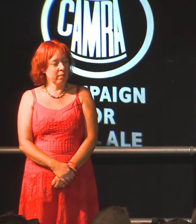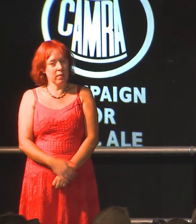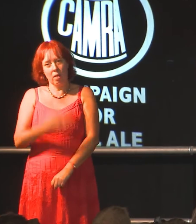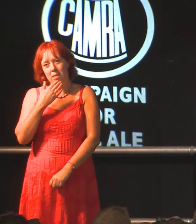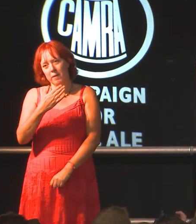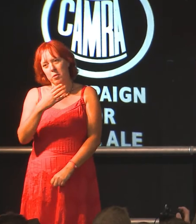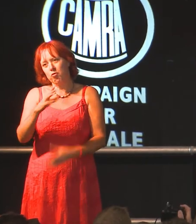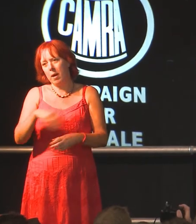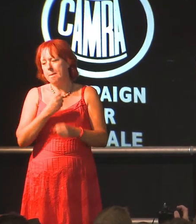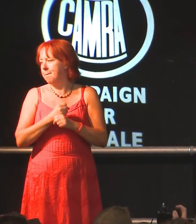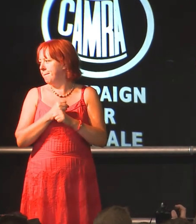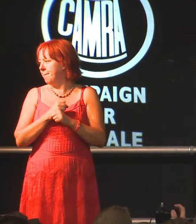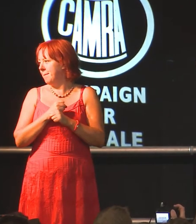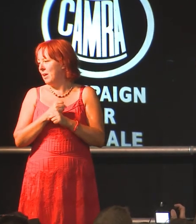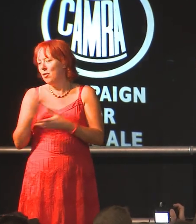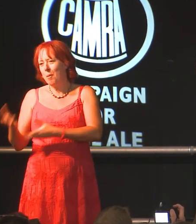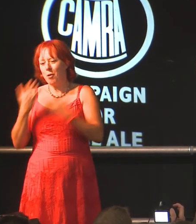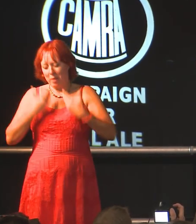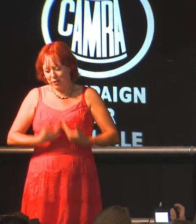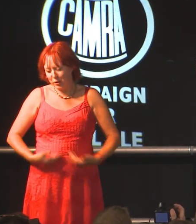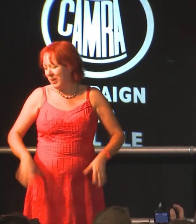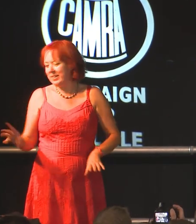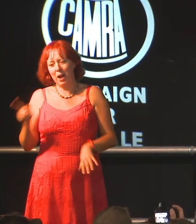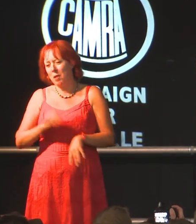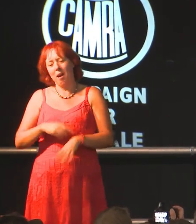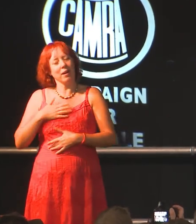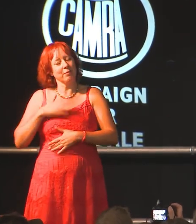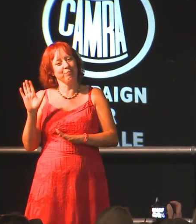Thank you very much, Greg. You can borrow my suit anytime you like.